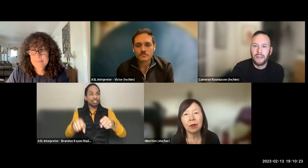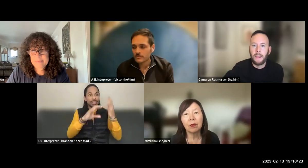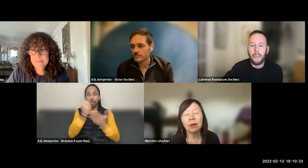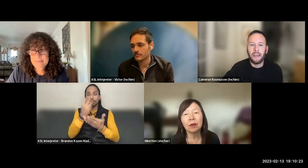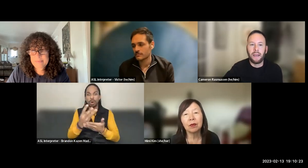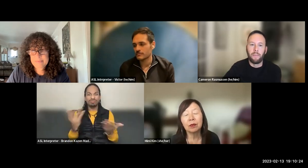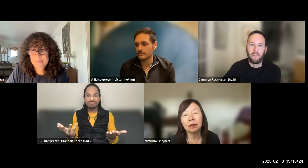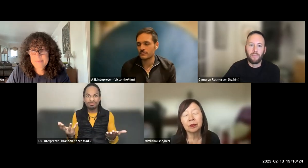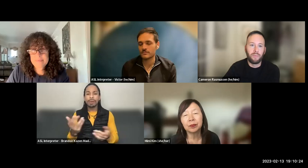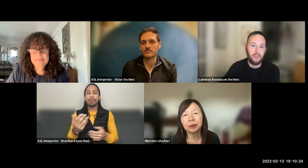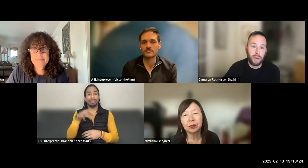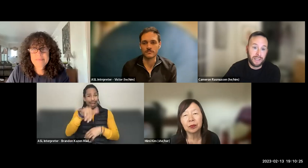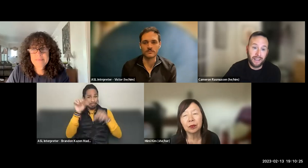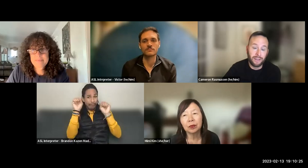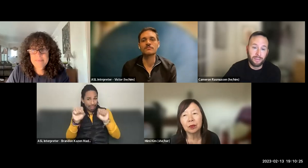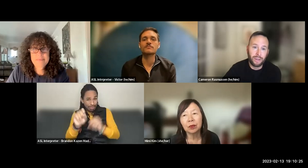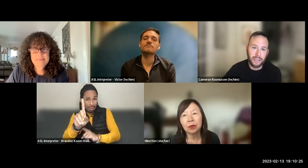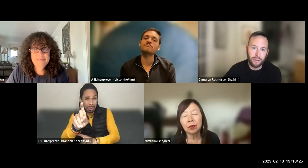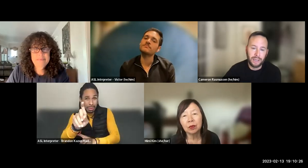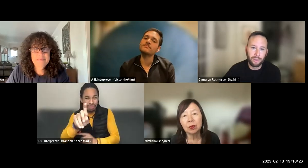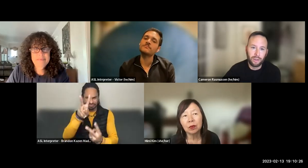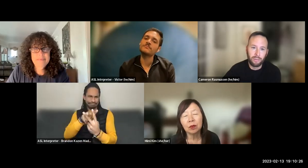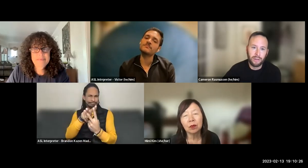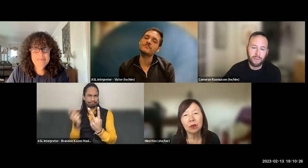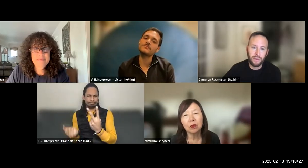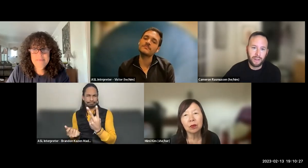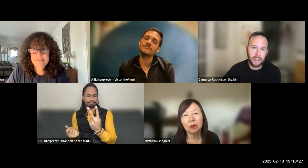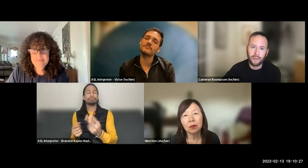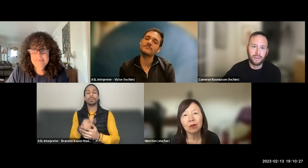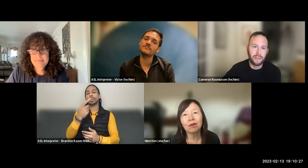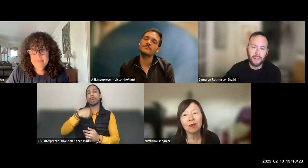possible? We brought together a pretty incredible group